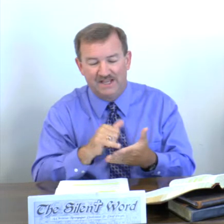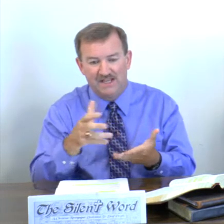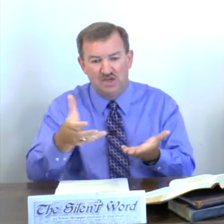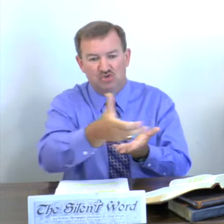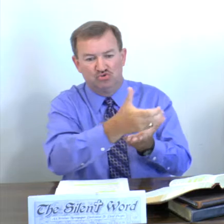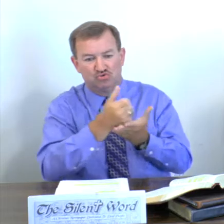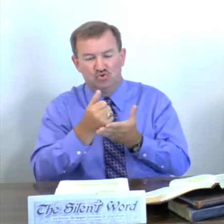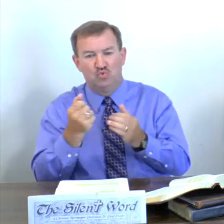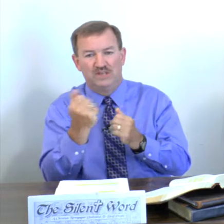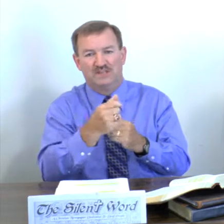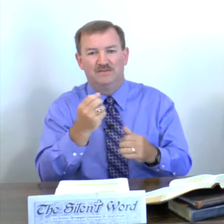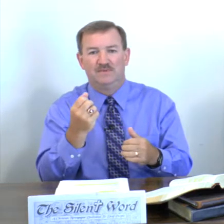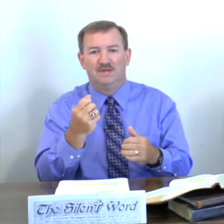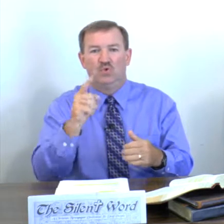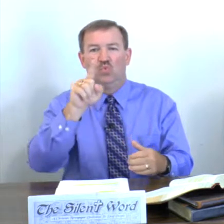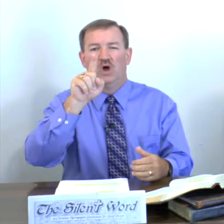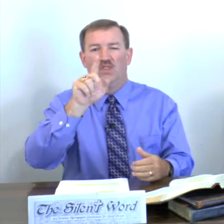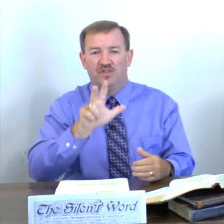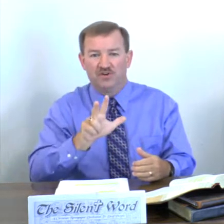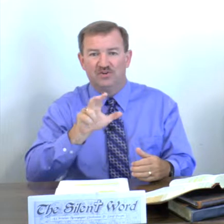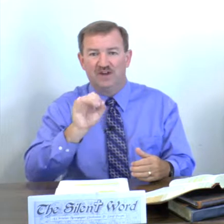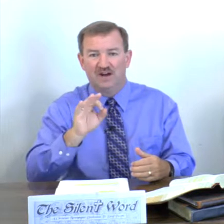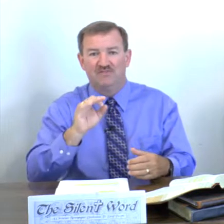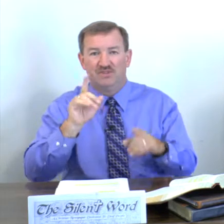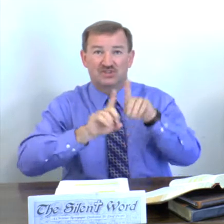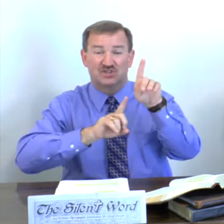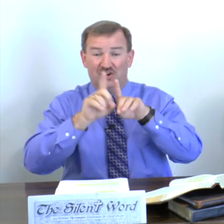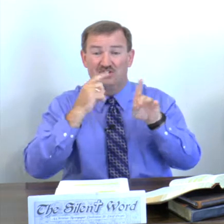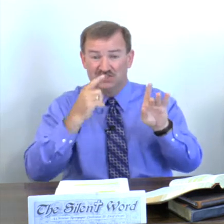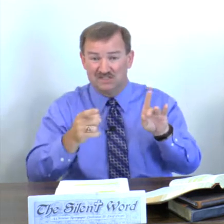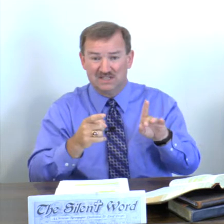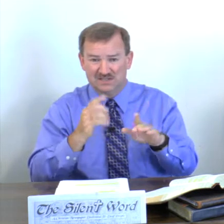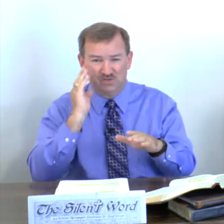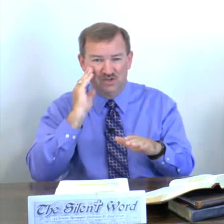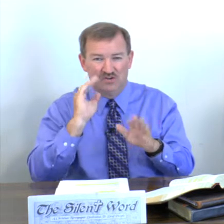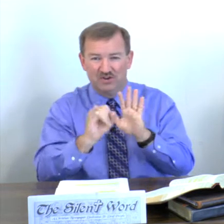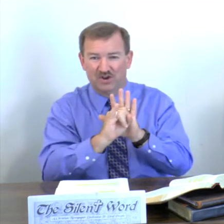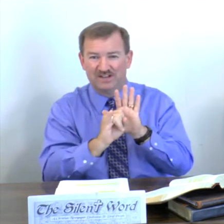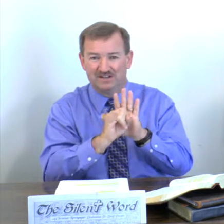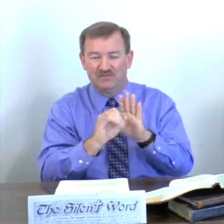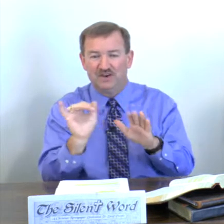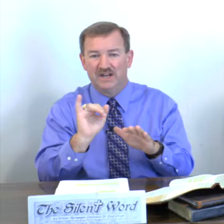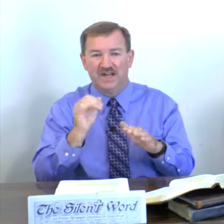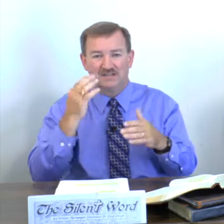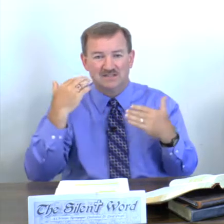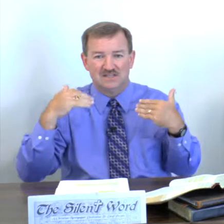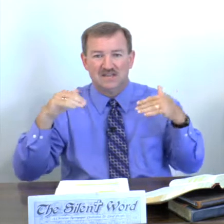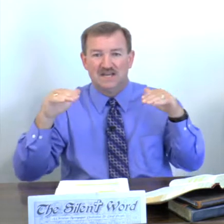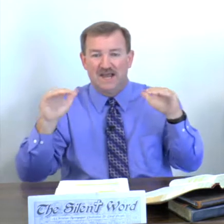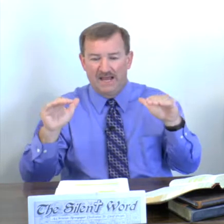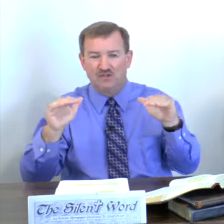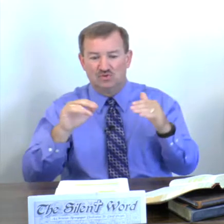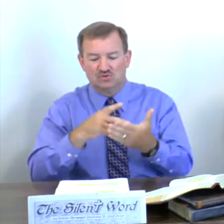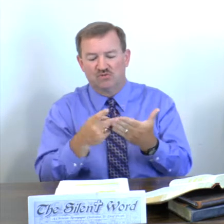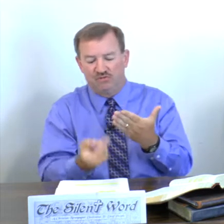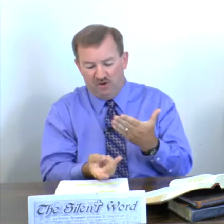he drew with him one third of the stars, it says. We know they were identified as the angels